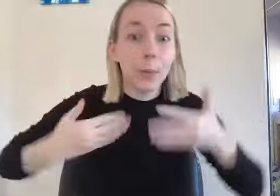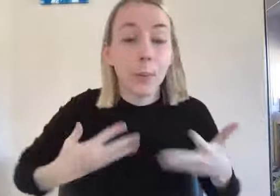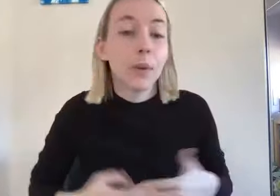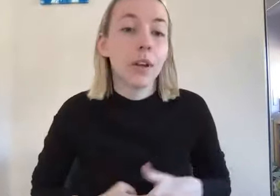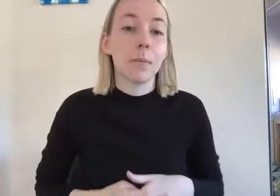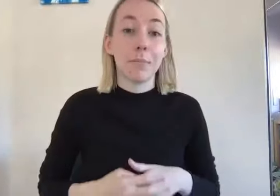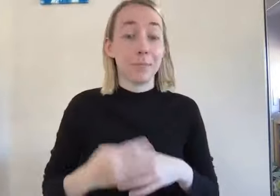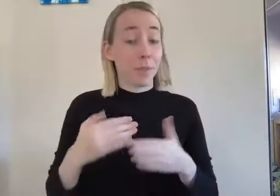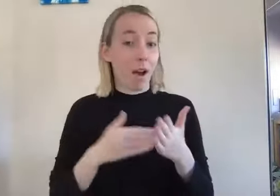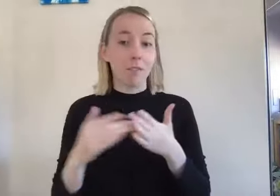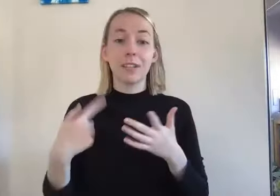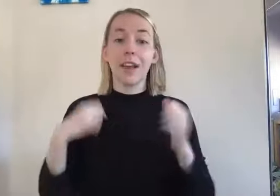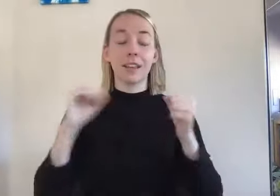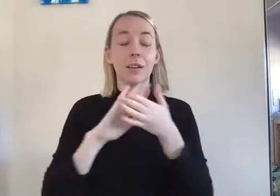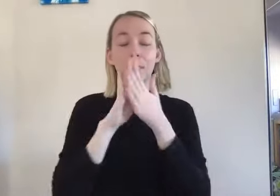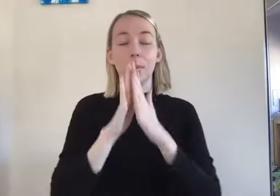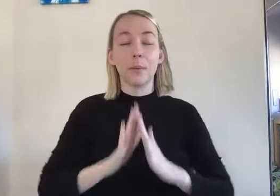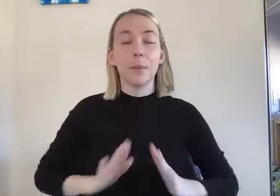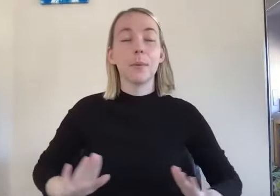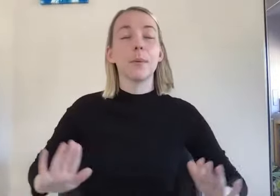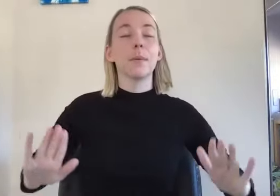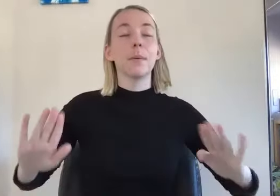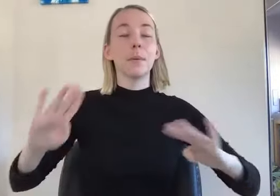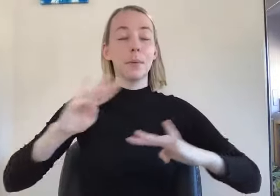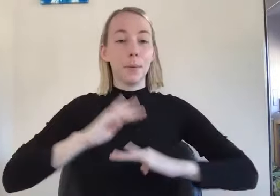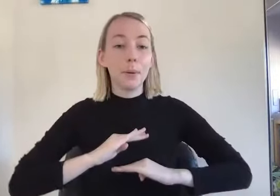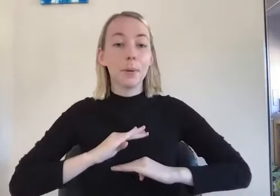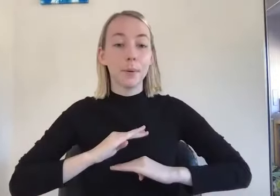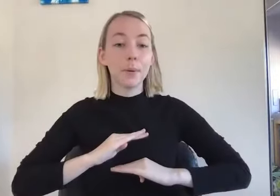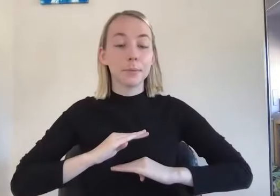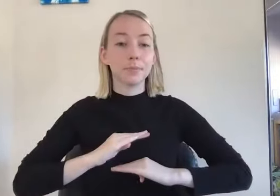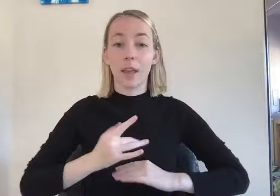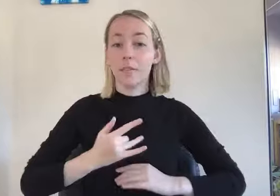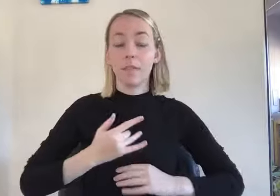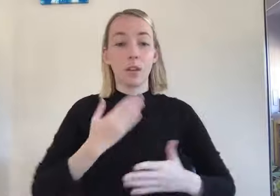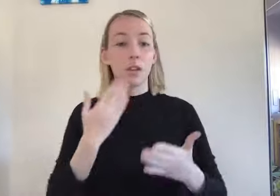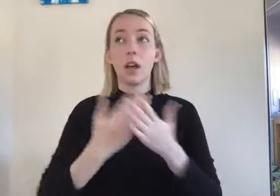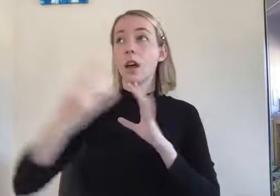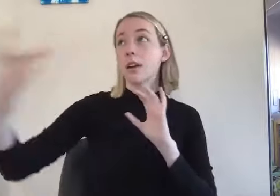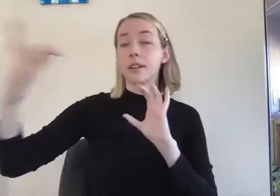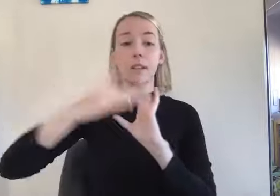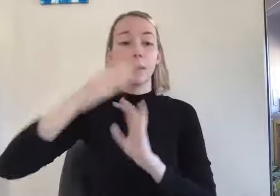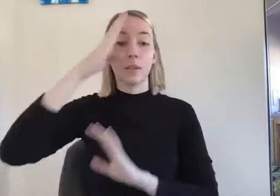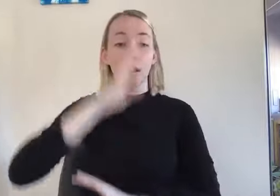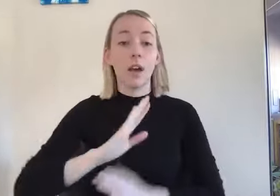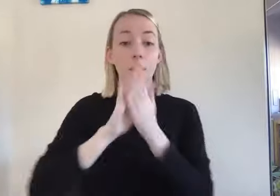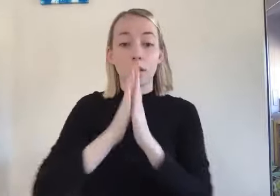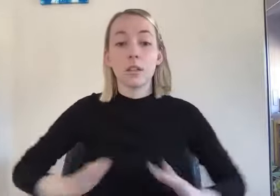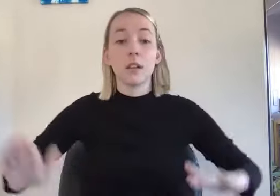but oftentimes, man, I go to that silent place where it's all good, and you feel the texture of that